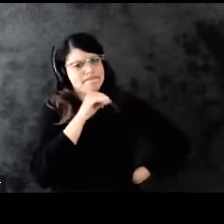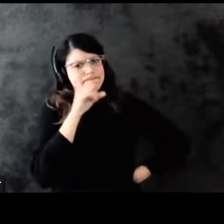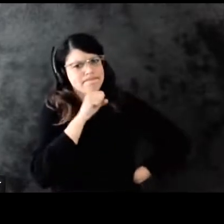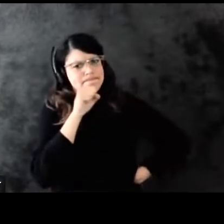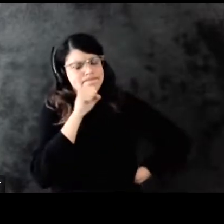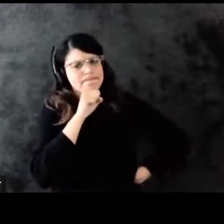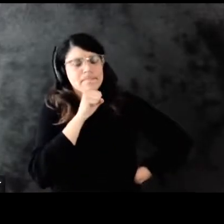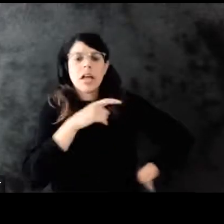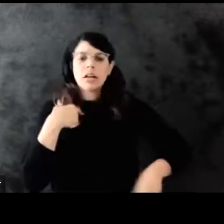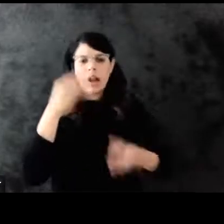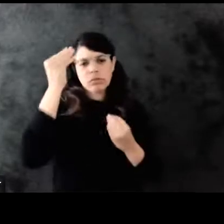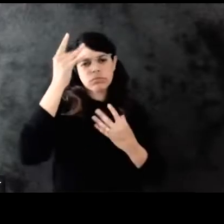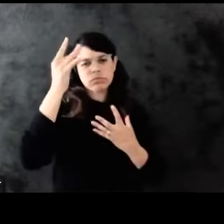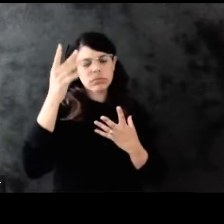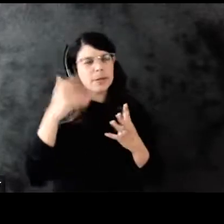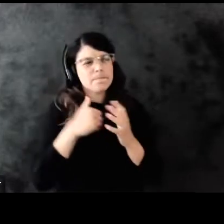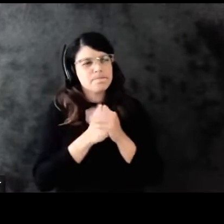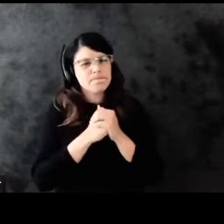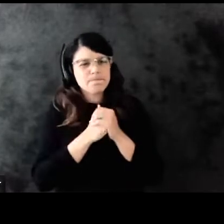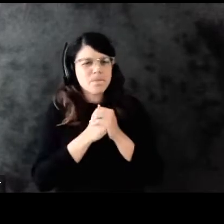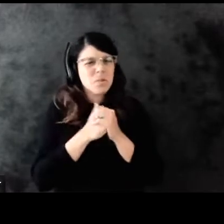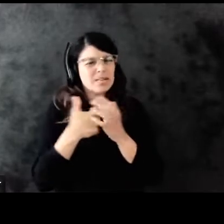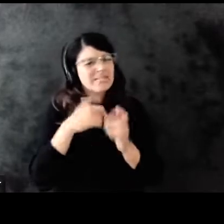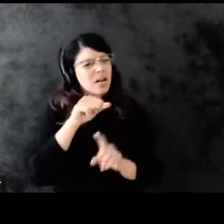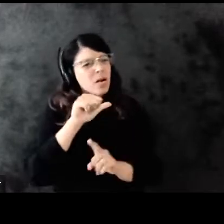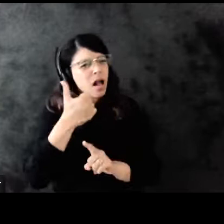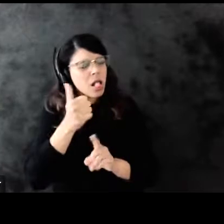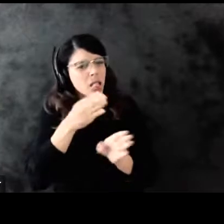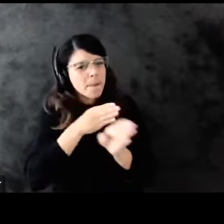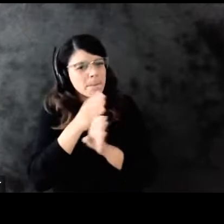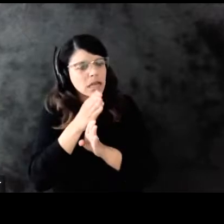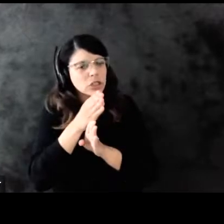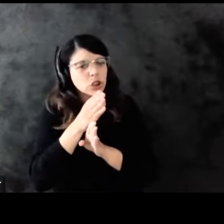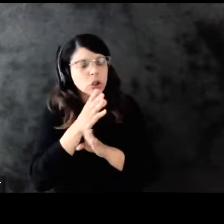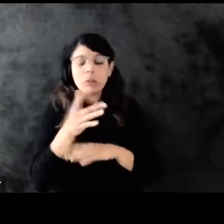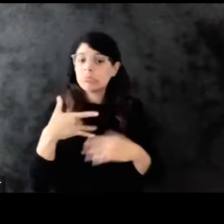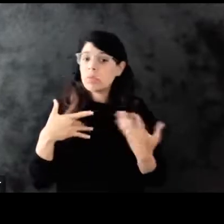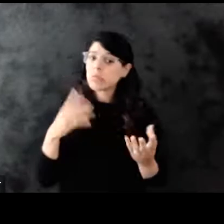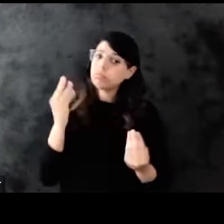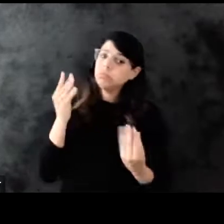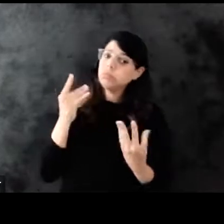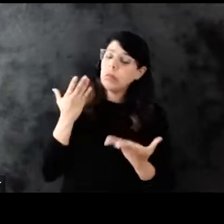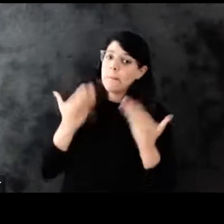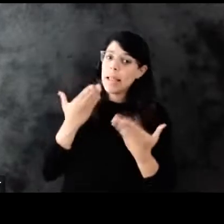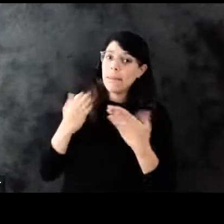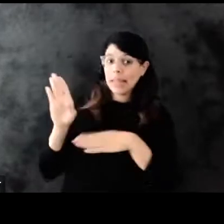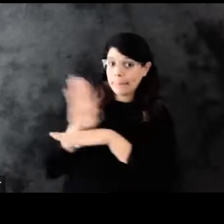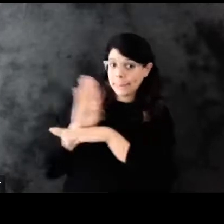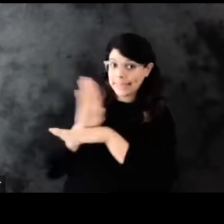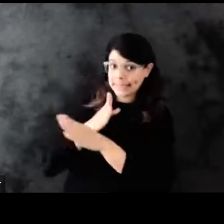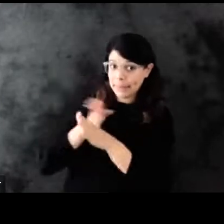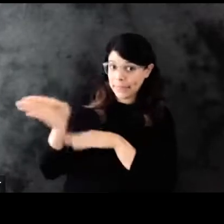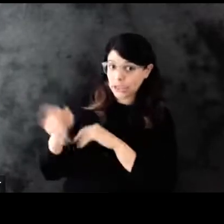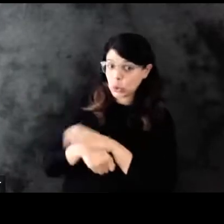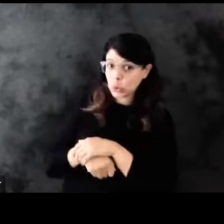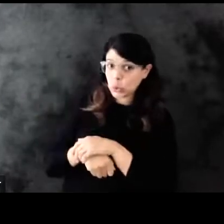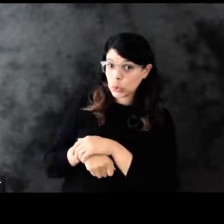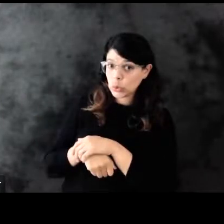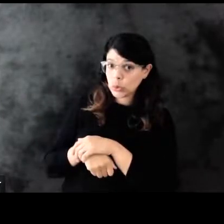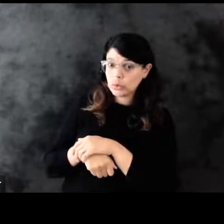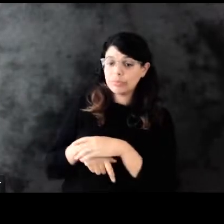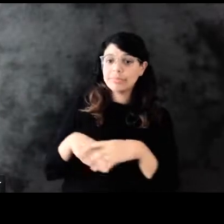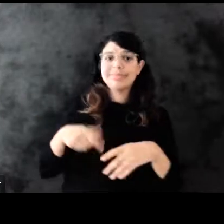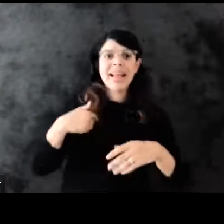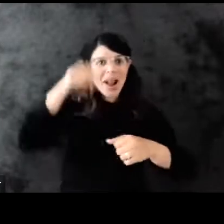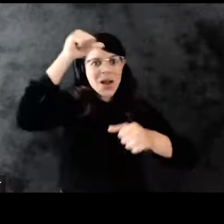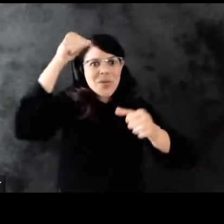major? Okay, cool. At that time, business majors were given to the girls. You know, they got home